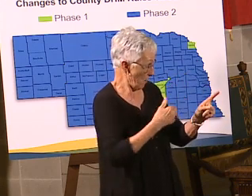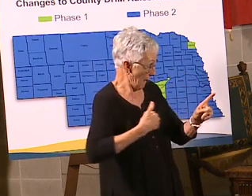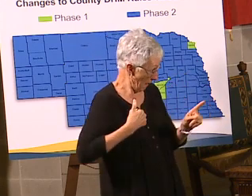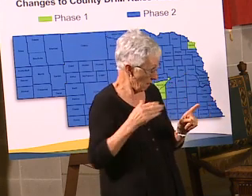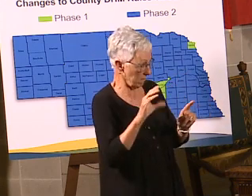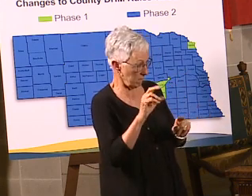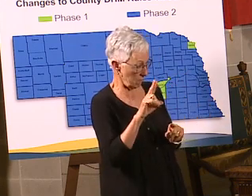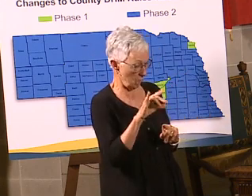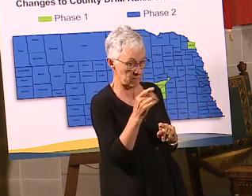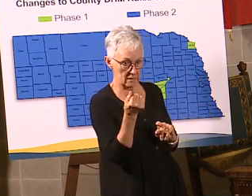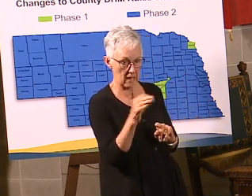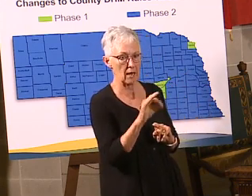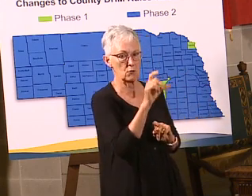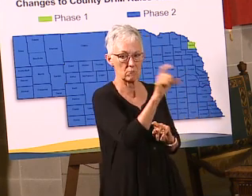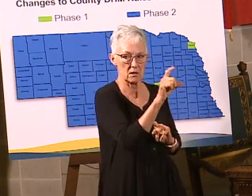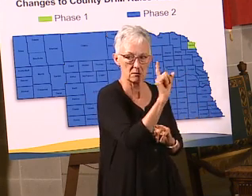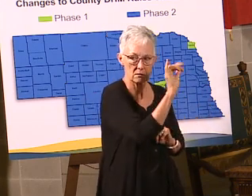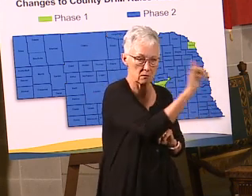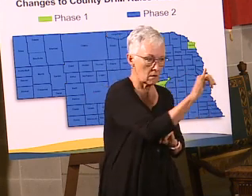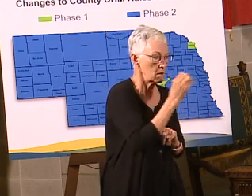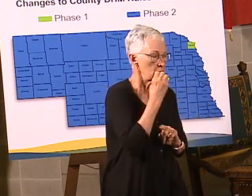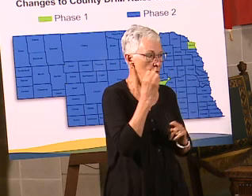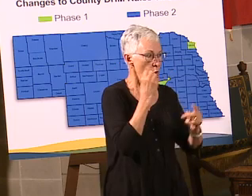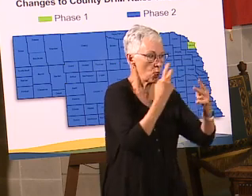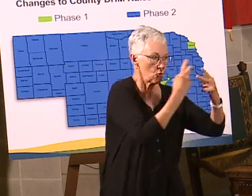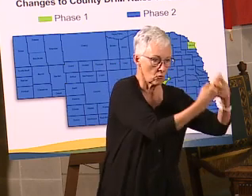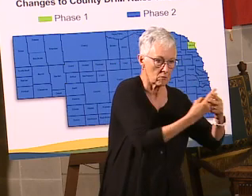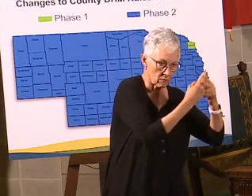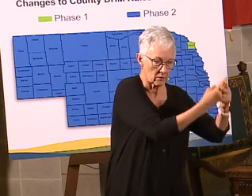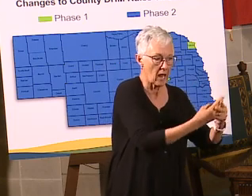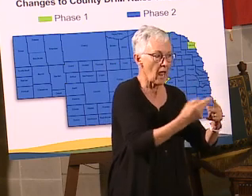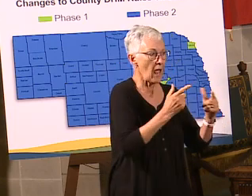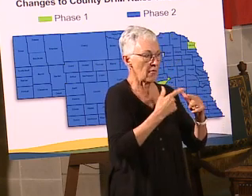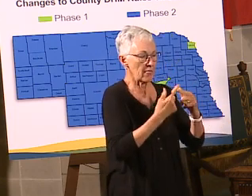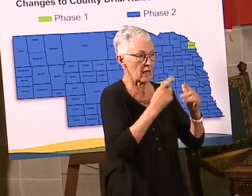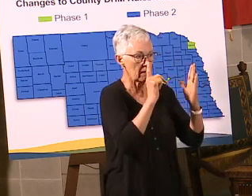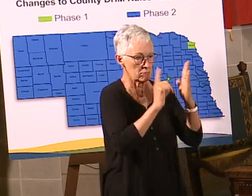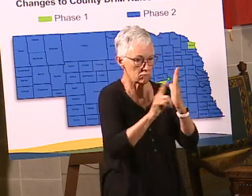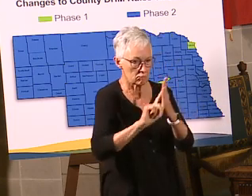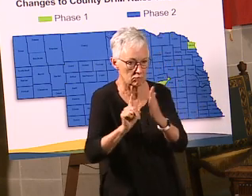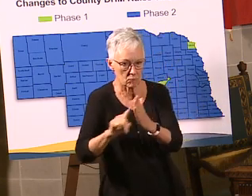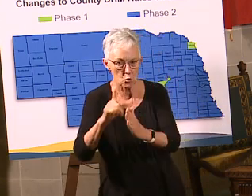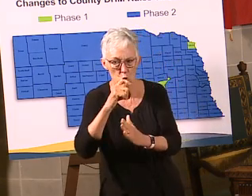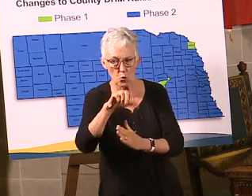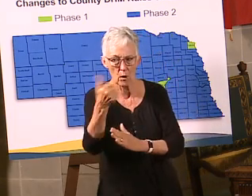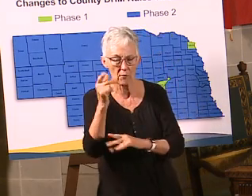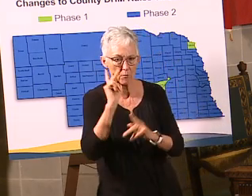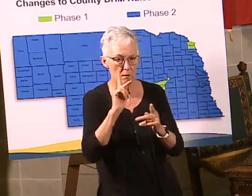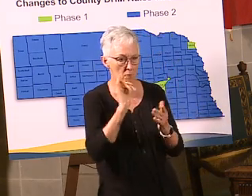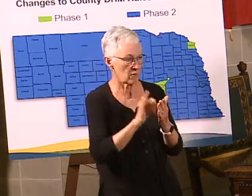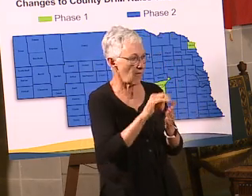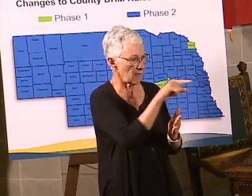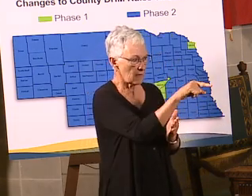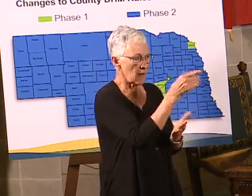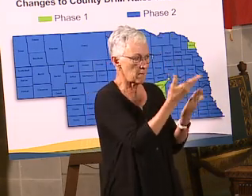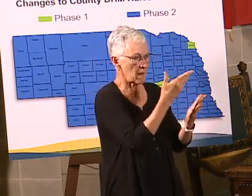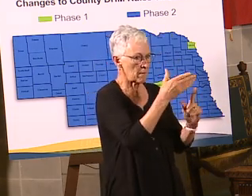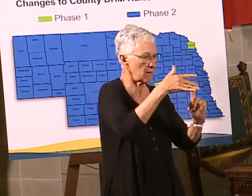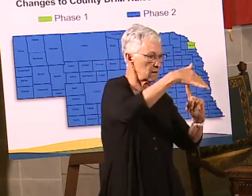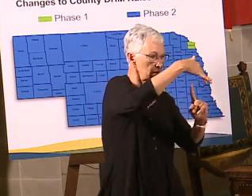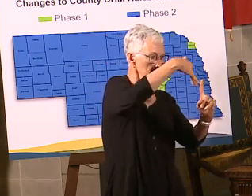to make sure that all those people know that they've been exposed and determine the level of exposure. Some of those people may need to quarantine. But this